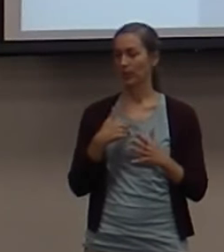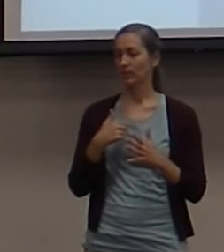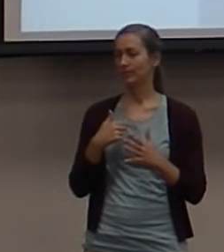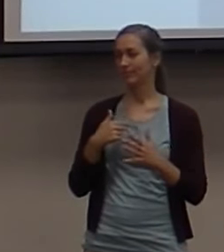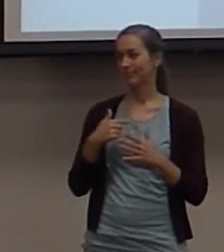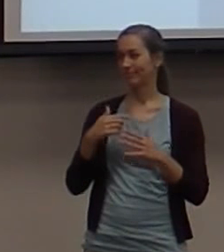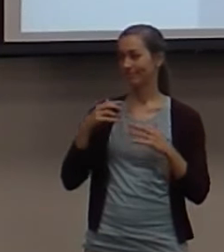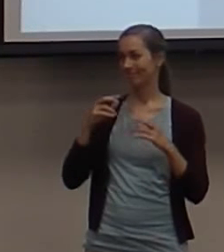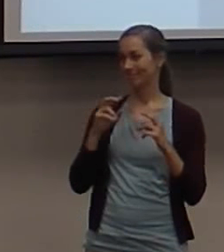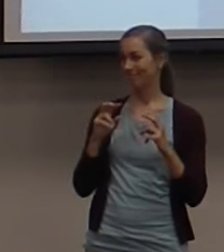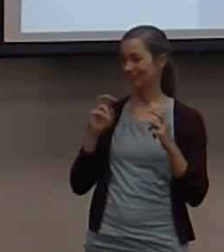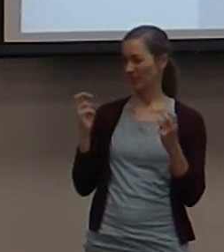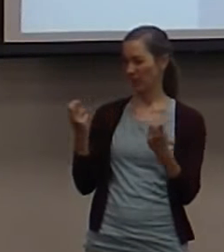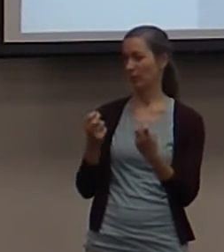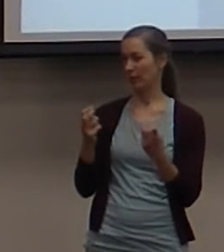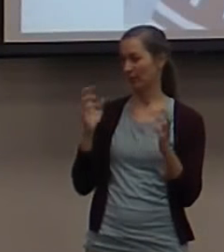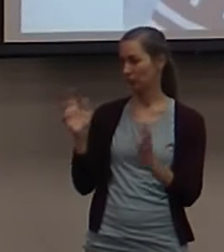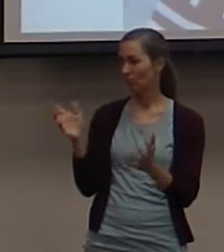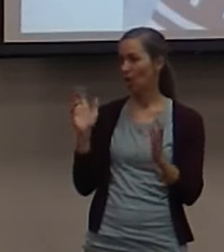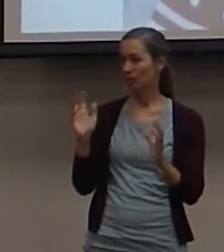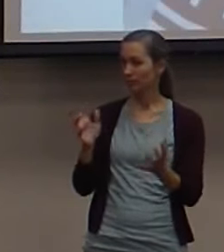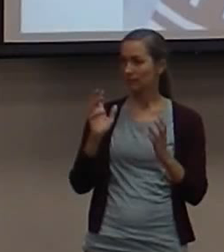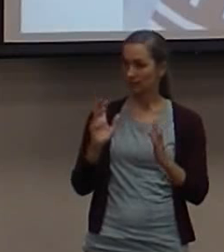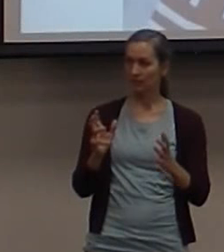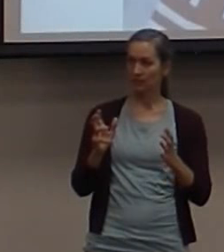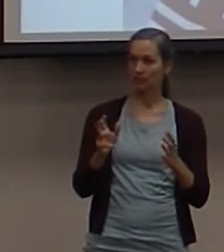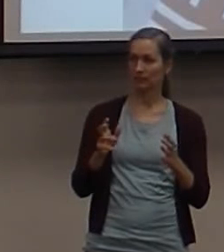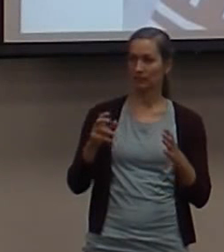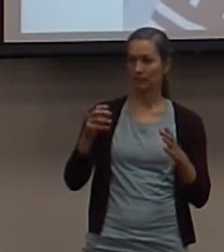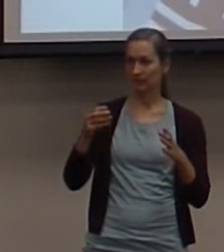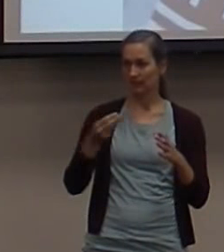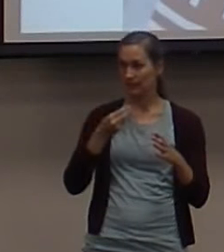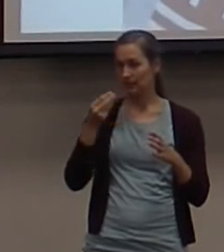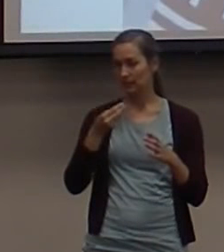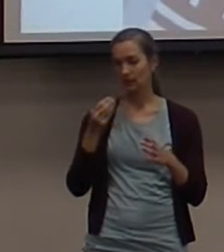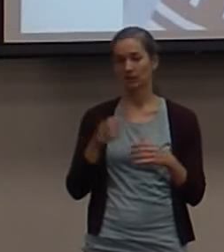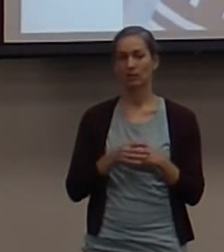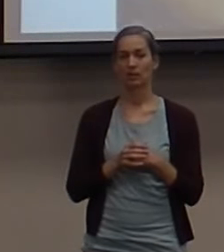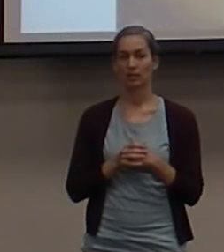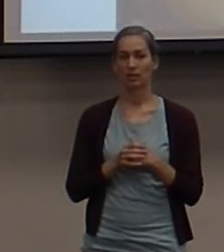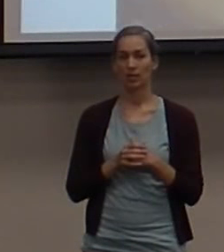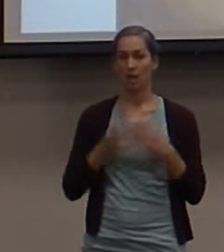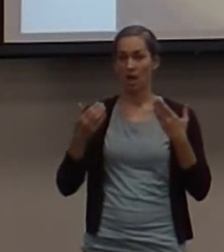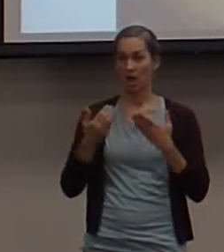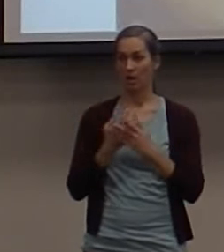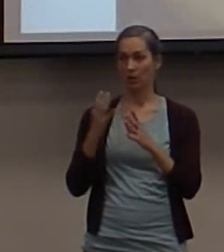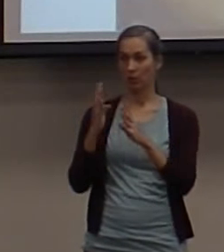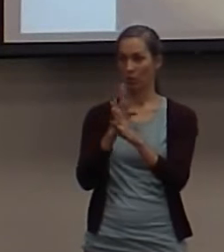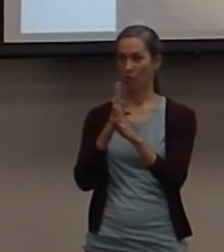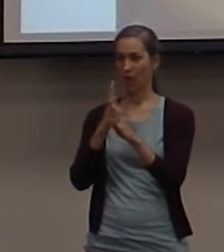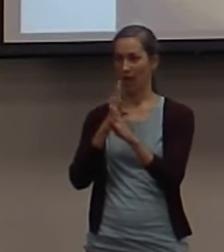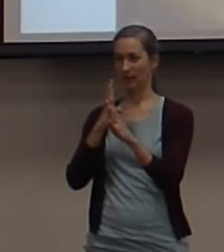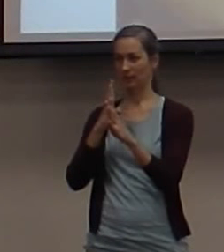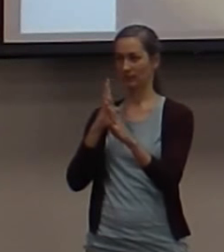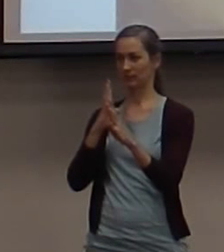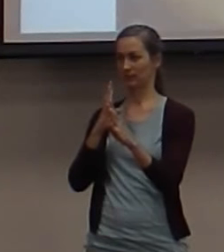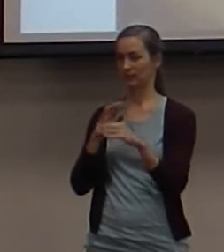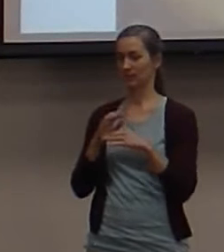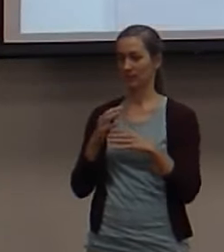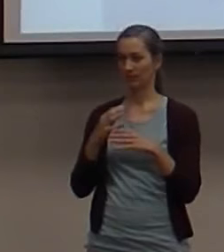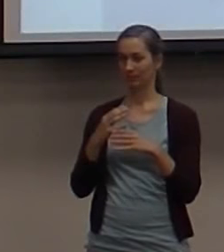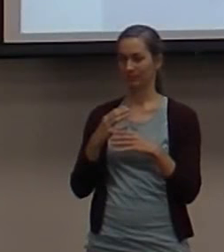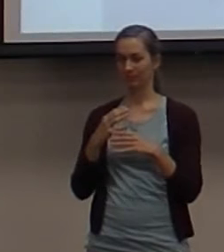and everybody was enjoying their food, a line formed. A brand new line. Almost as long as the